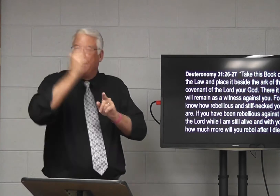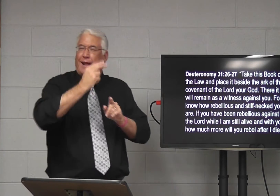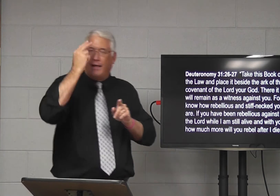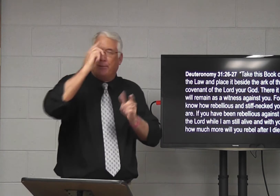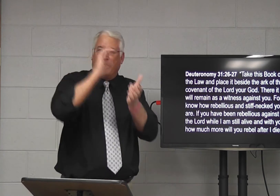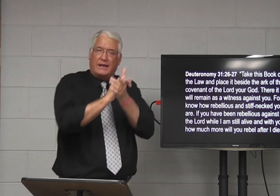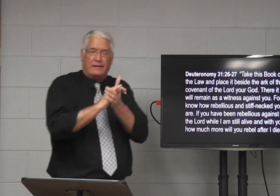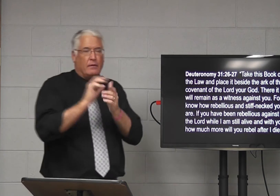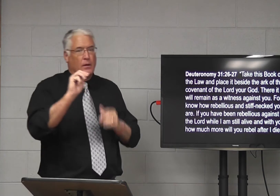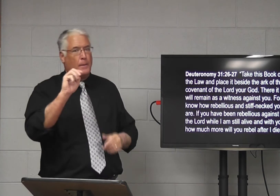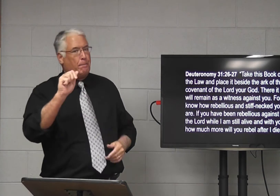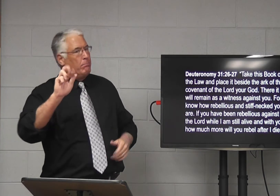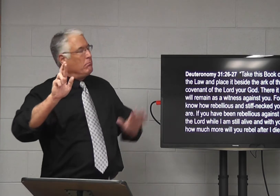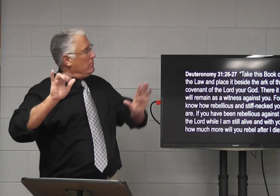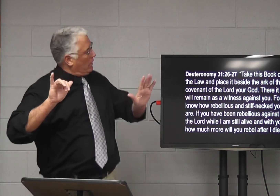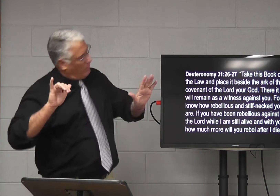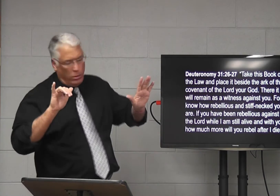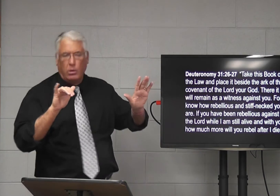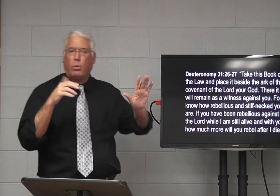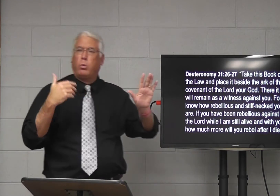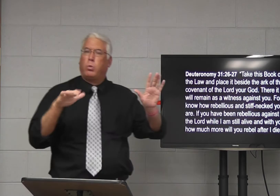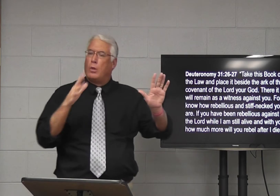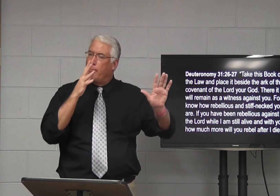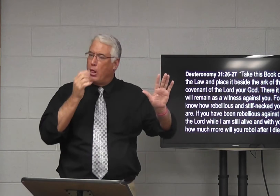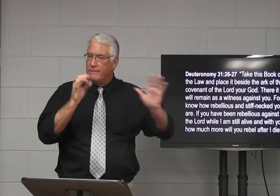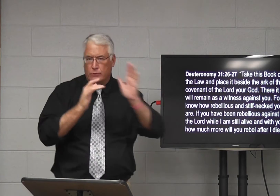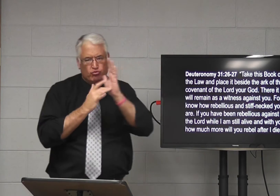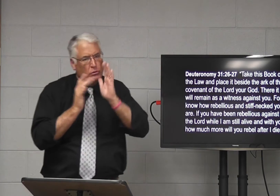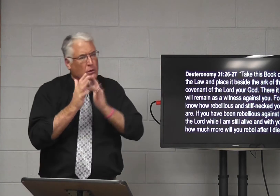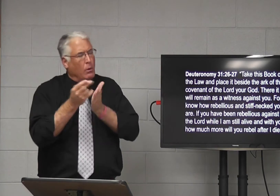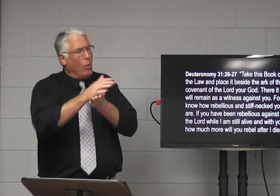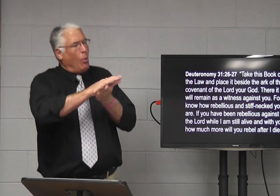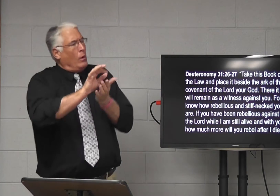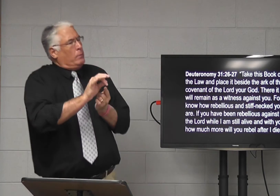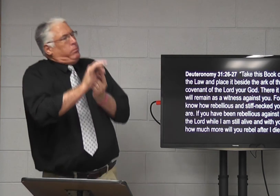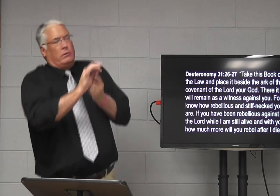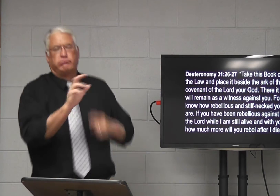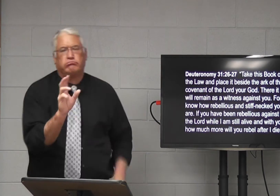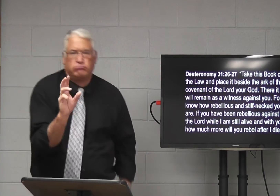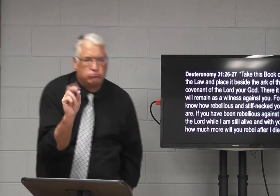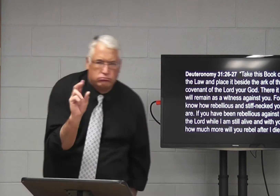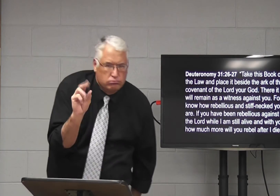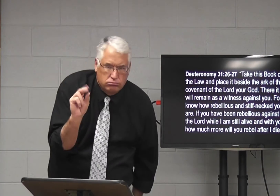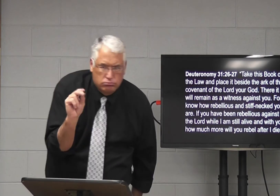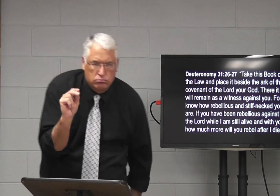and holy like the Catholics believe, like Mary, the mother of Jesus.